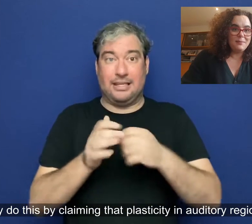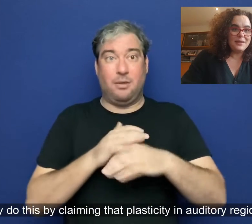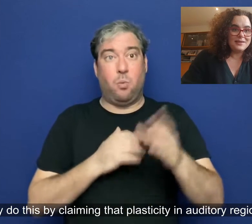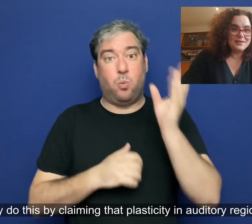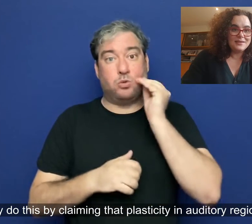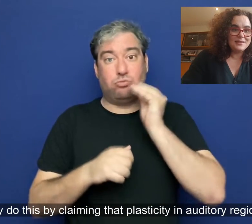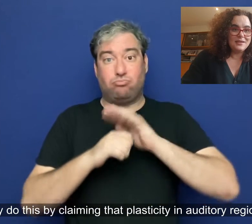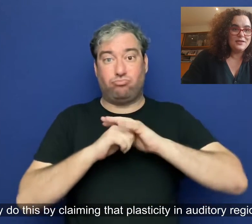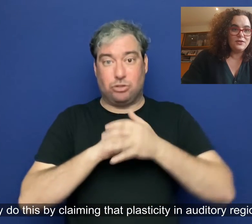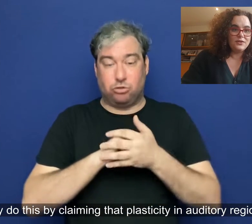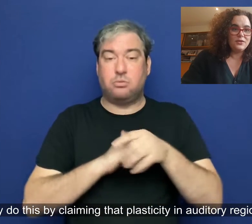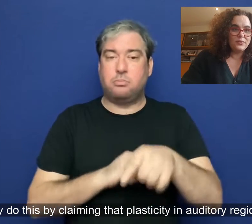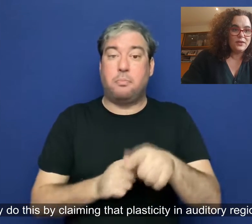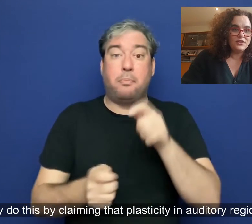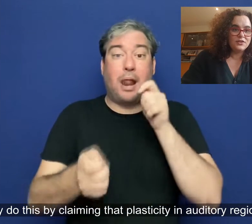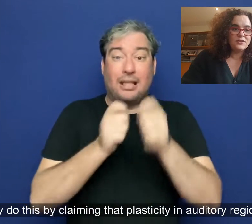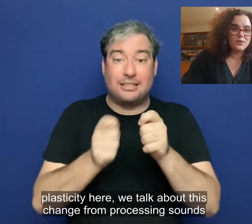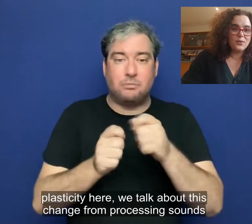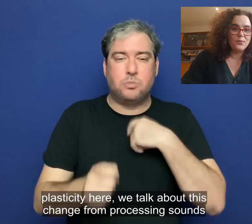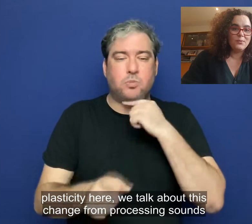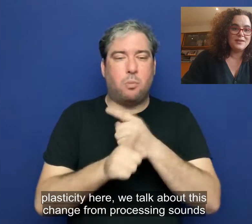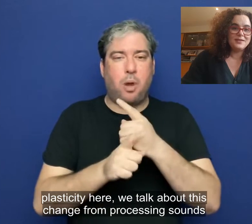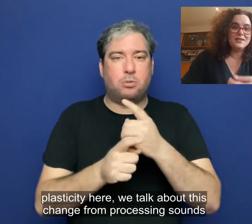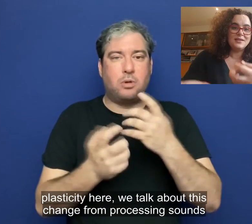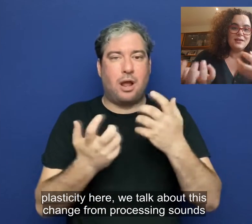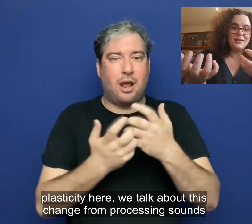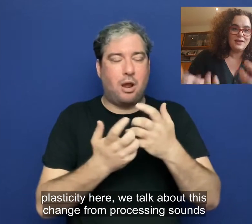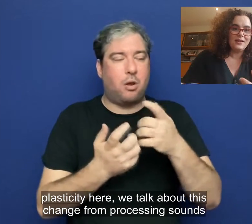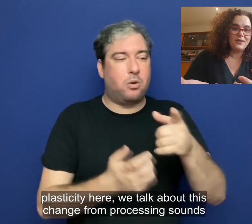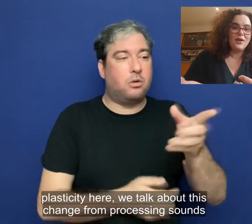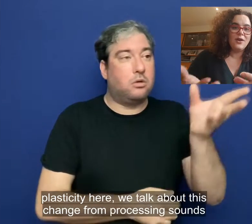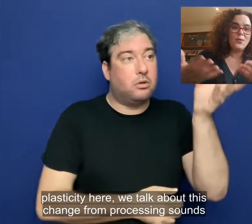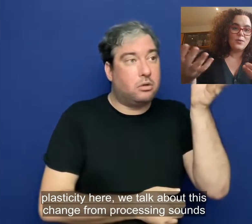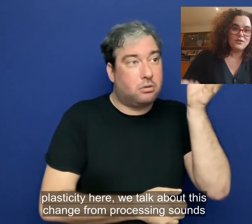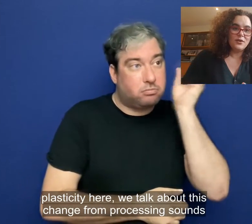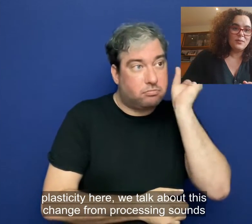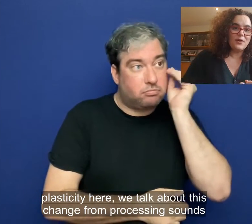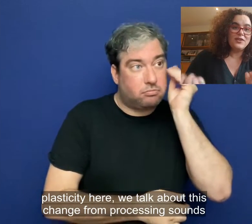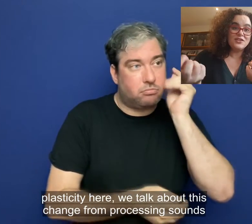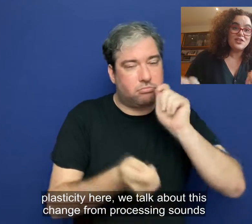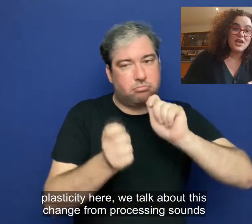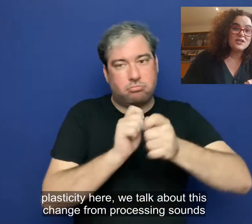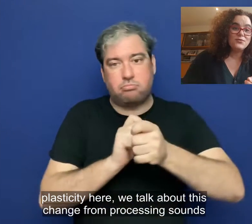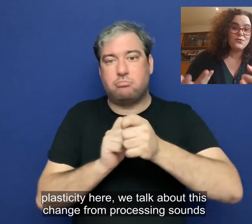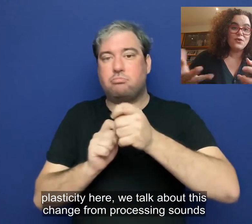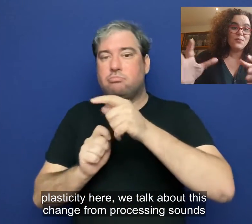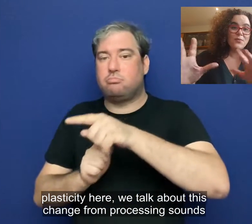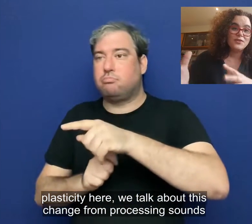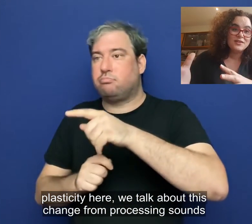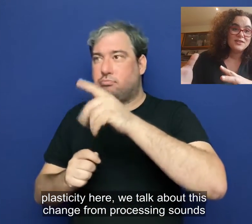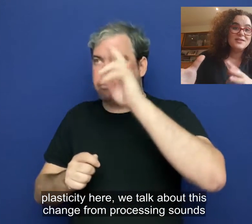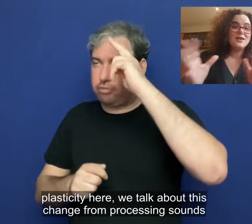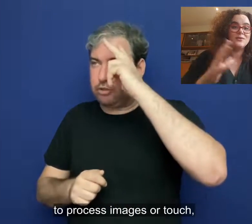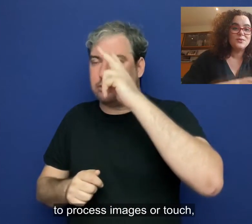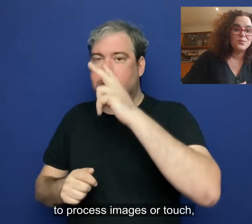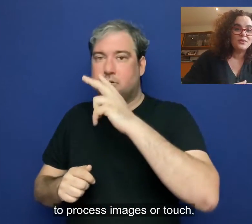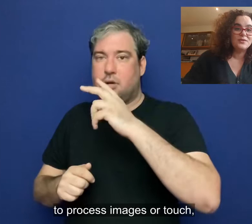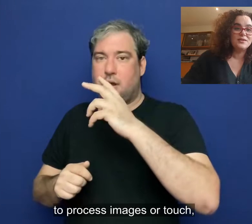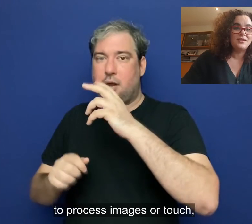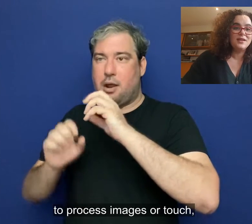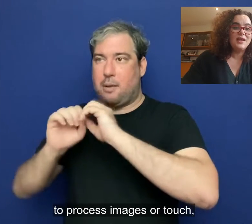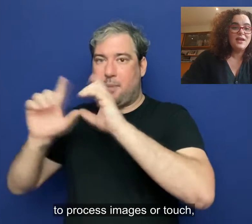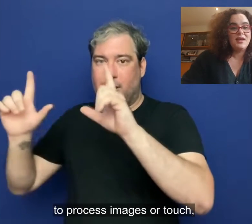claiming that plasticity in auditory regions, so plasticity here, we talk about this change from processing sounds